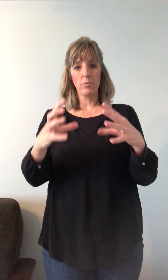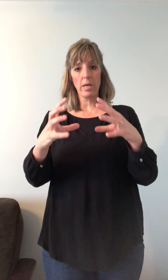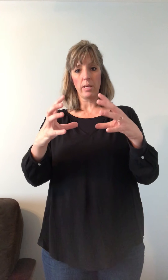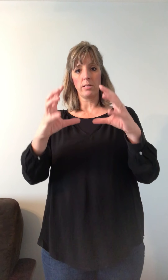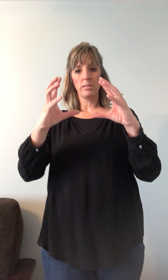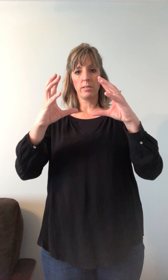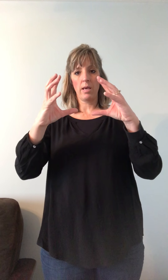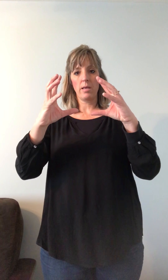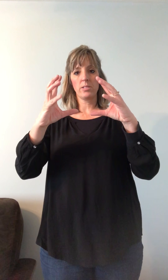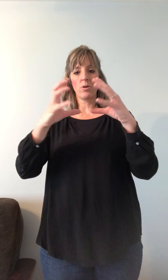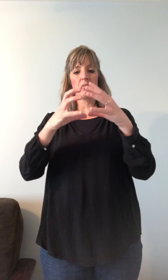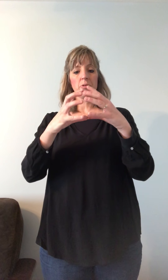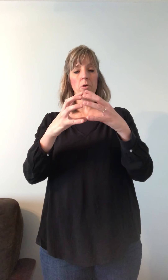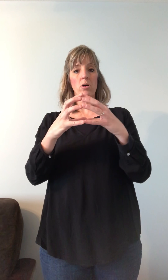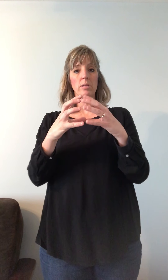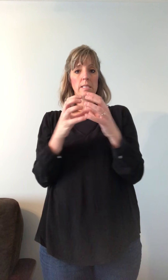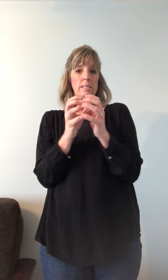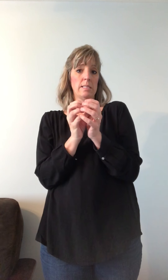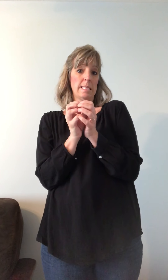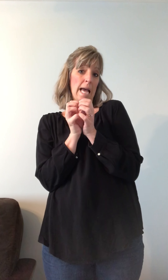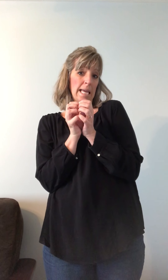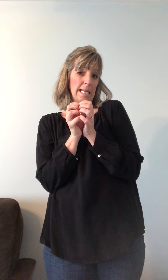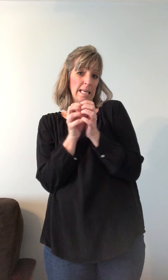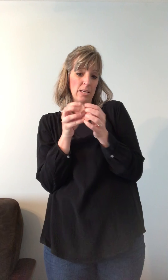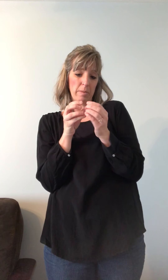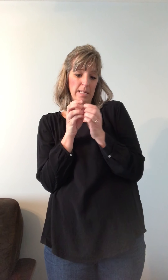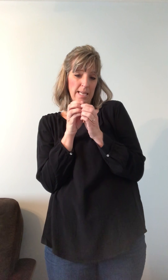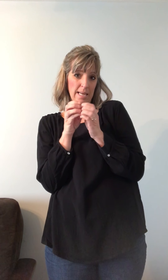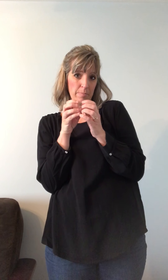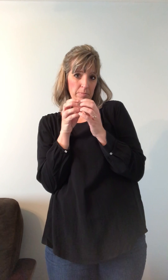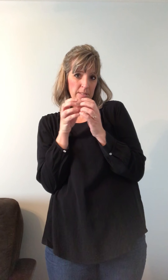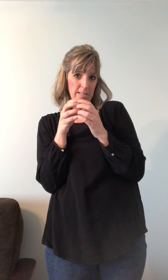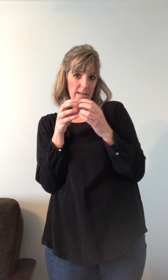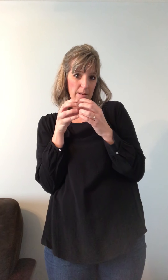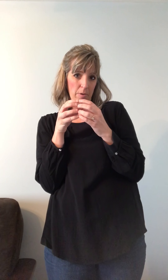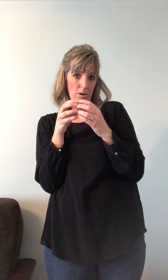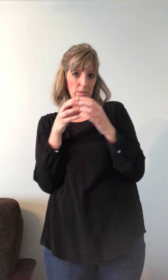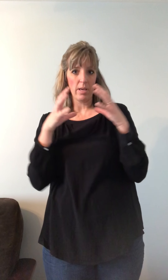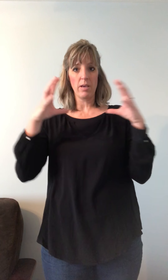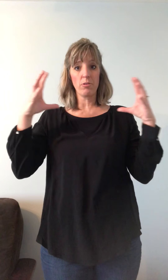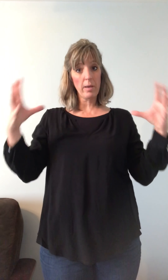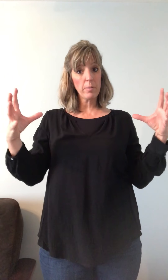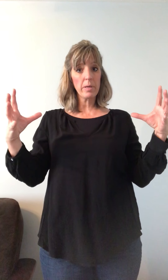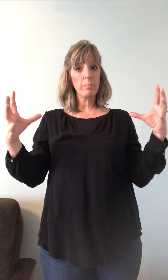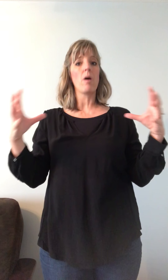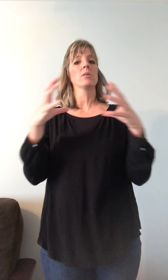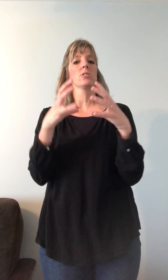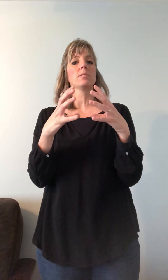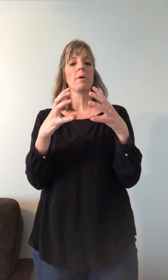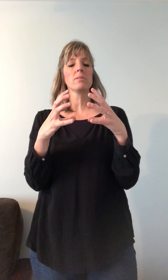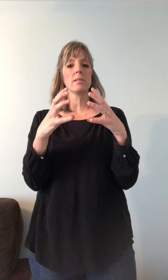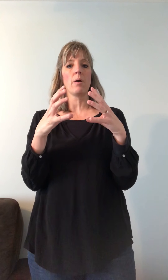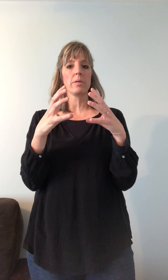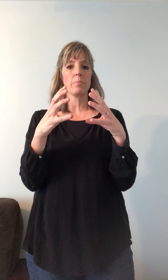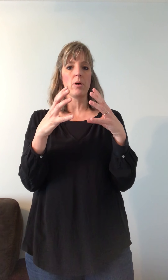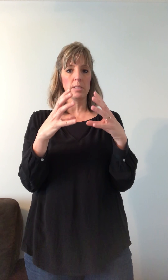make it. Okay, so if your ball is tiny, you make a tiny ball, okay? Or you make a big ball. It just depends on how big the ball is